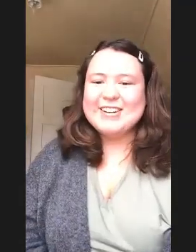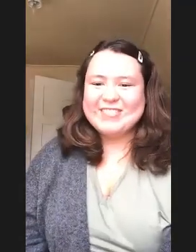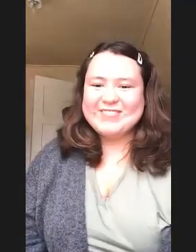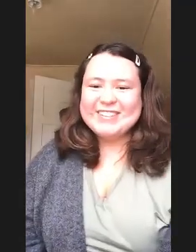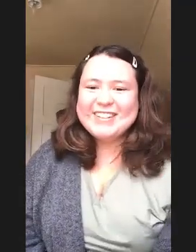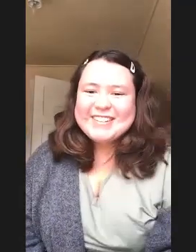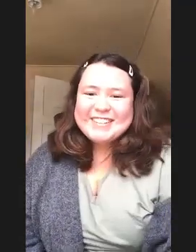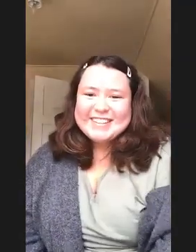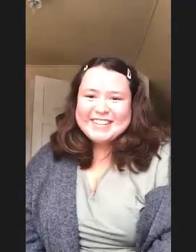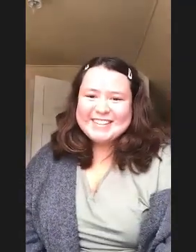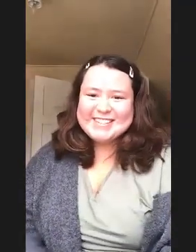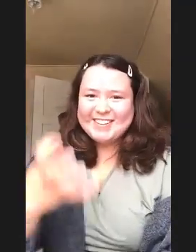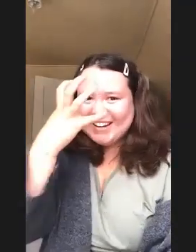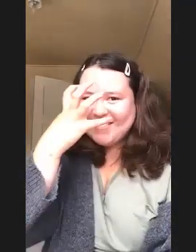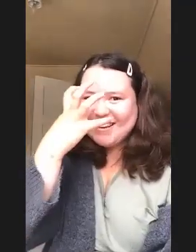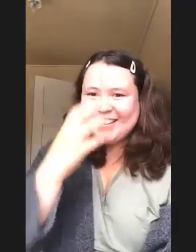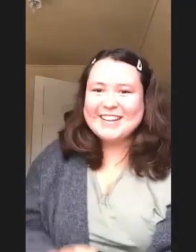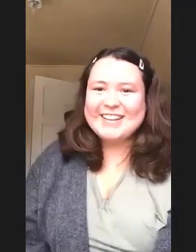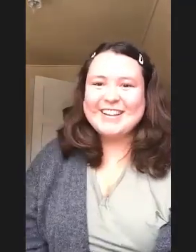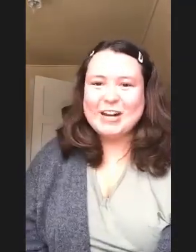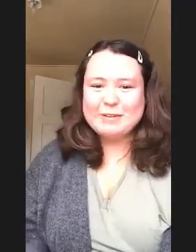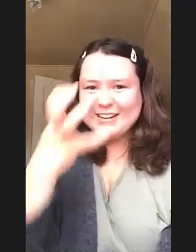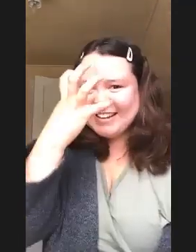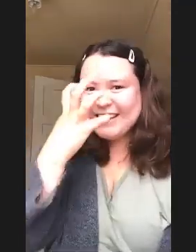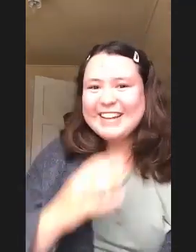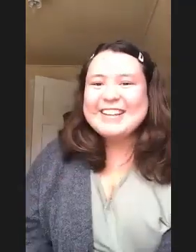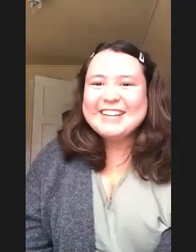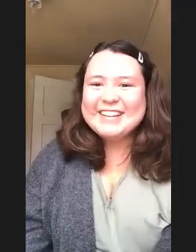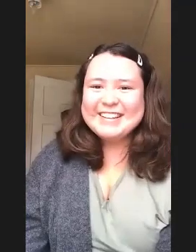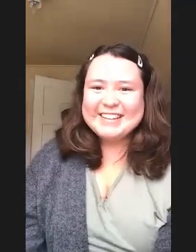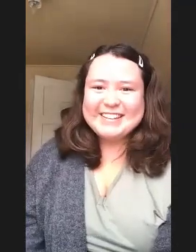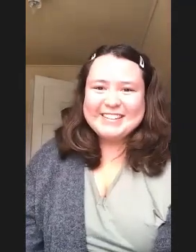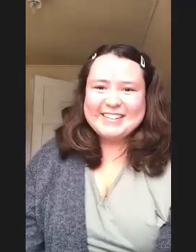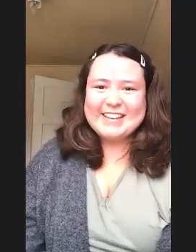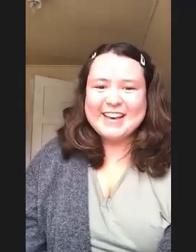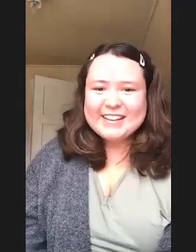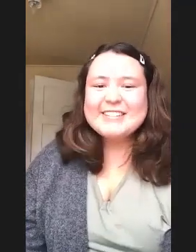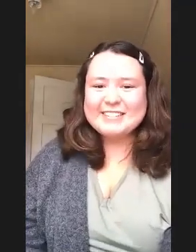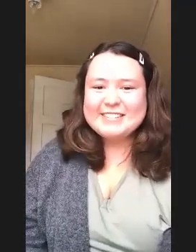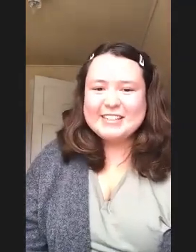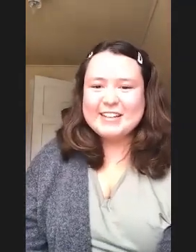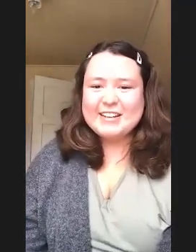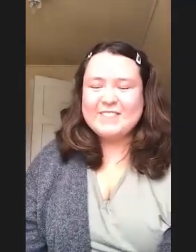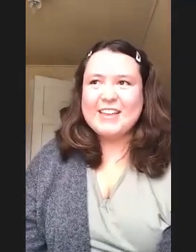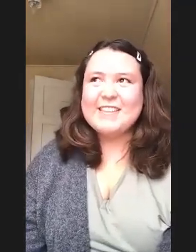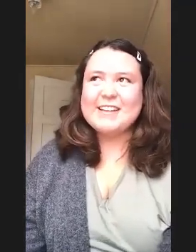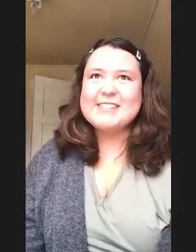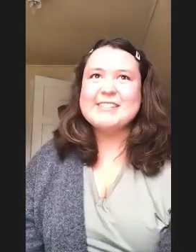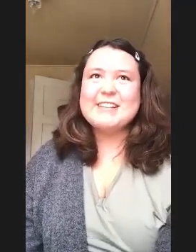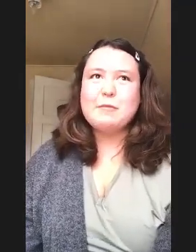Um, just a lot of that anger up in your head. Yeah. I think that's about